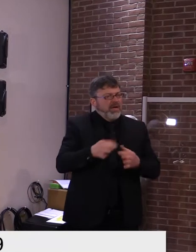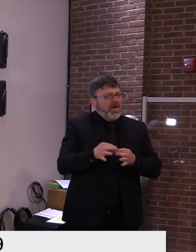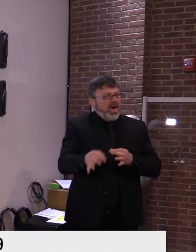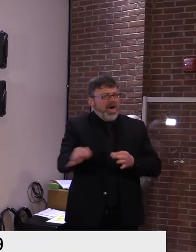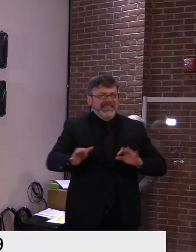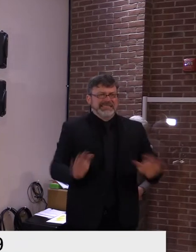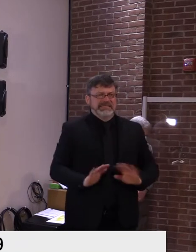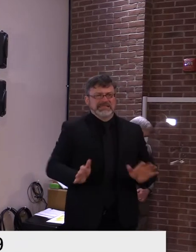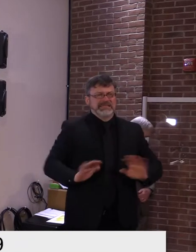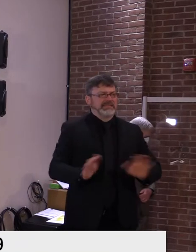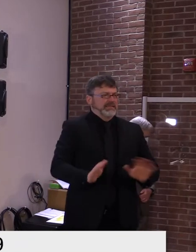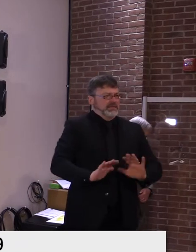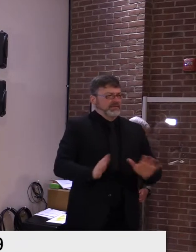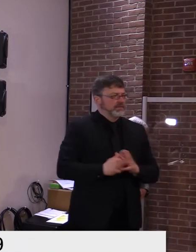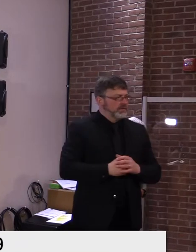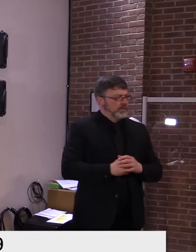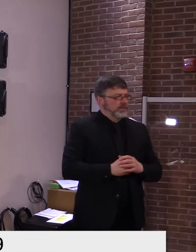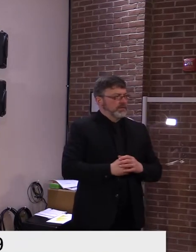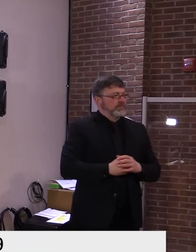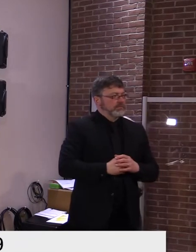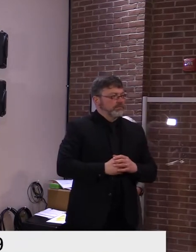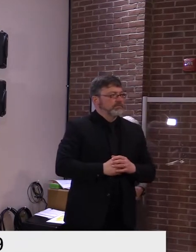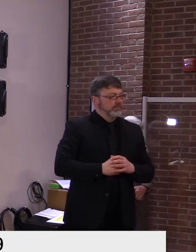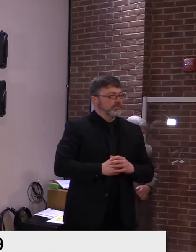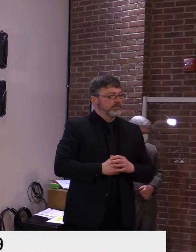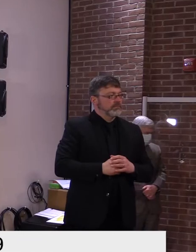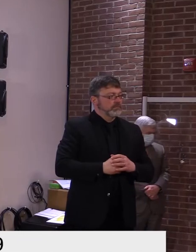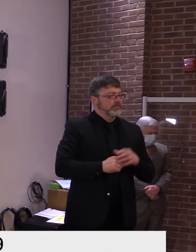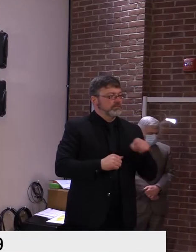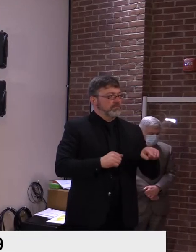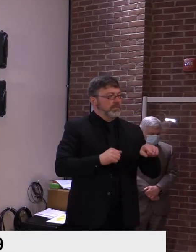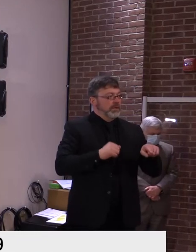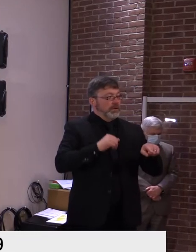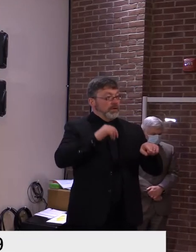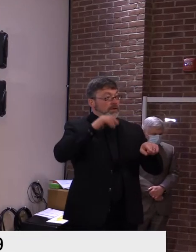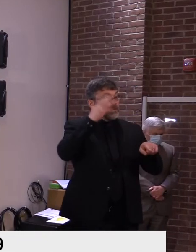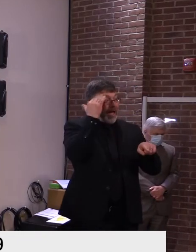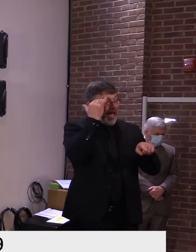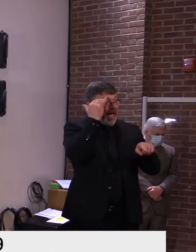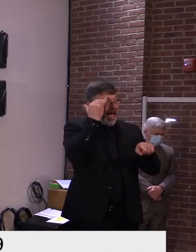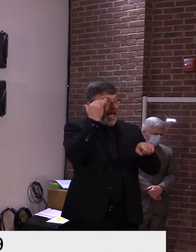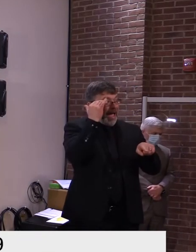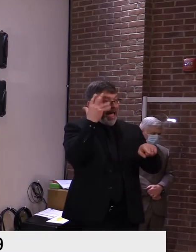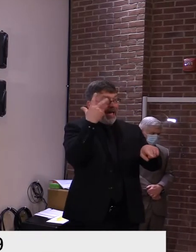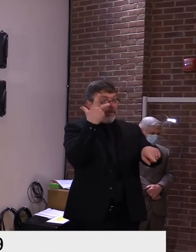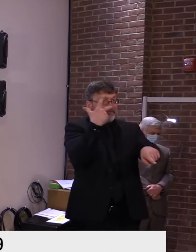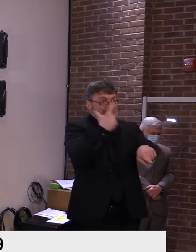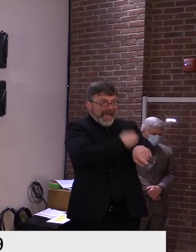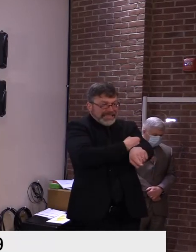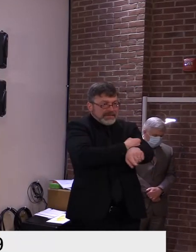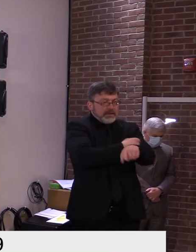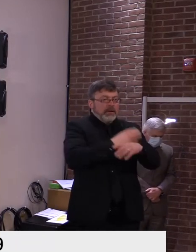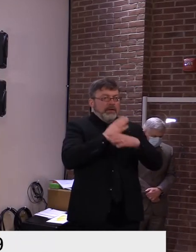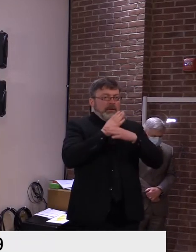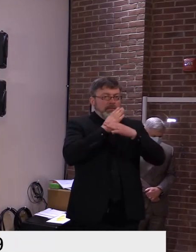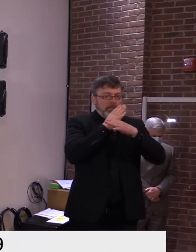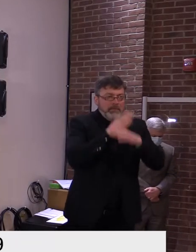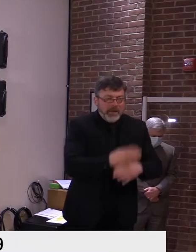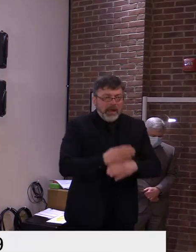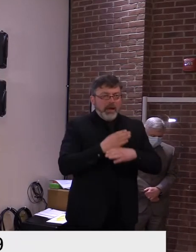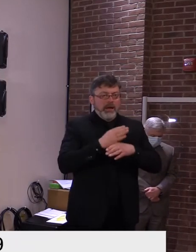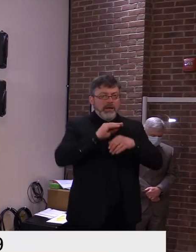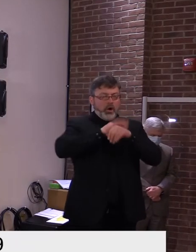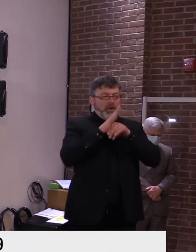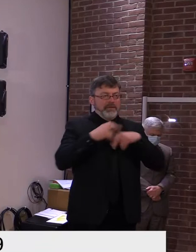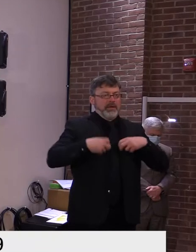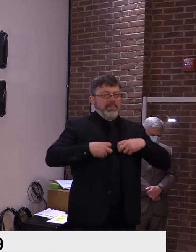transmission of virus and more opportunities for the variant strains to flourish or further develop. Considerations like